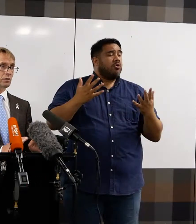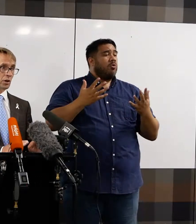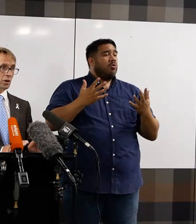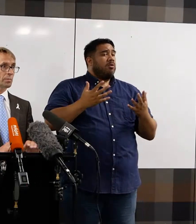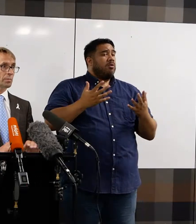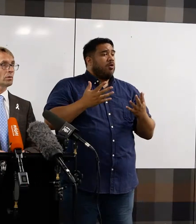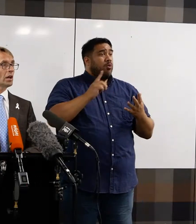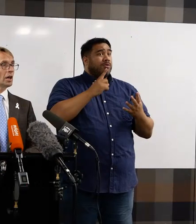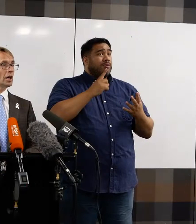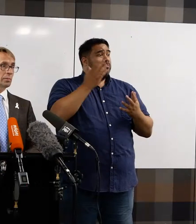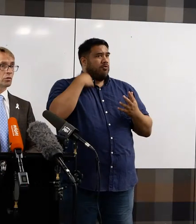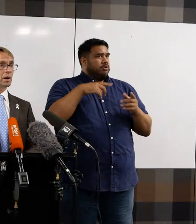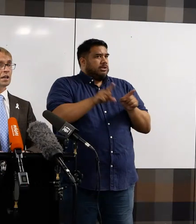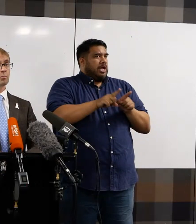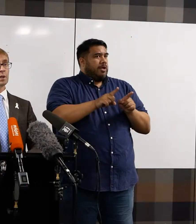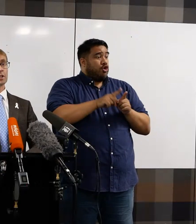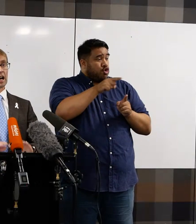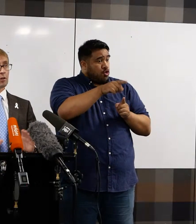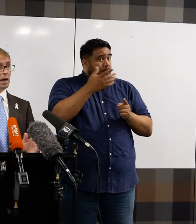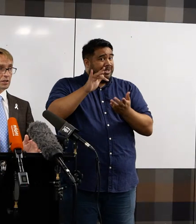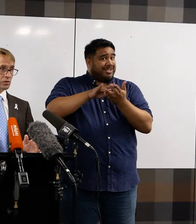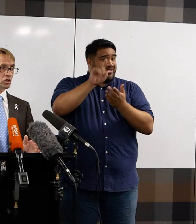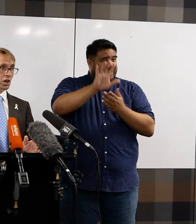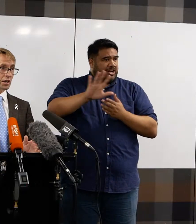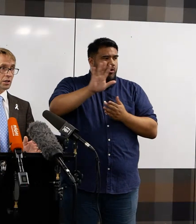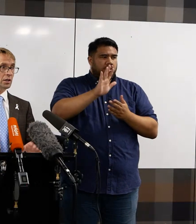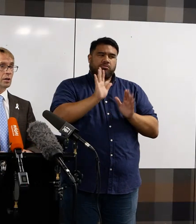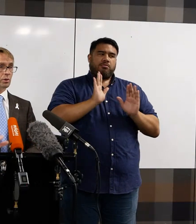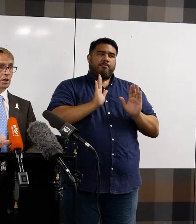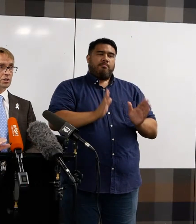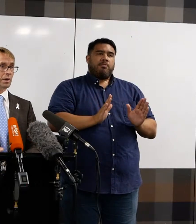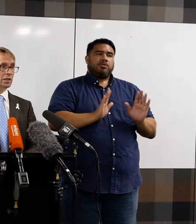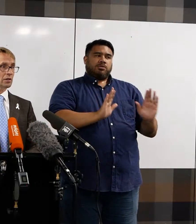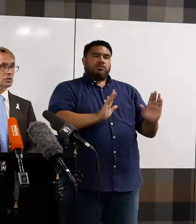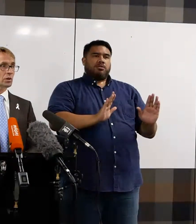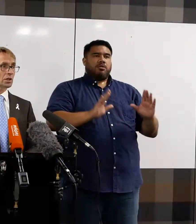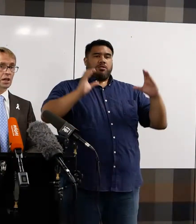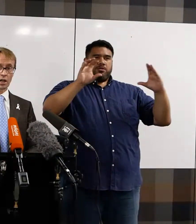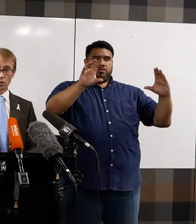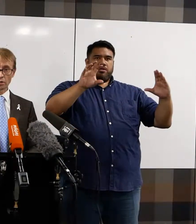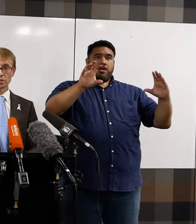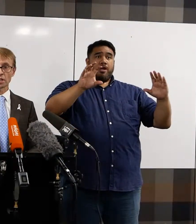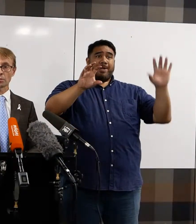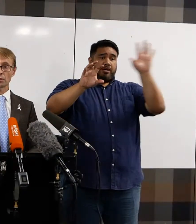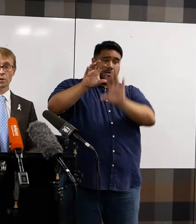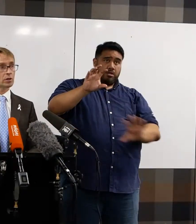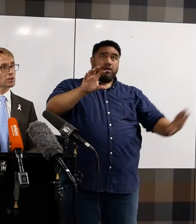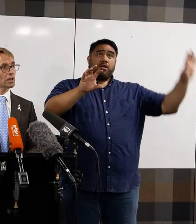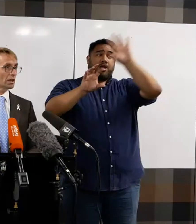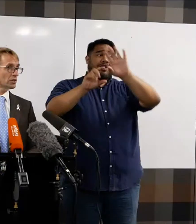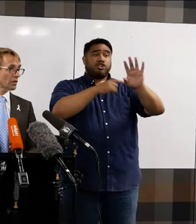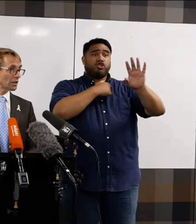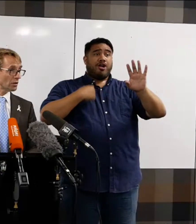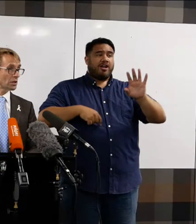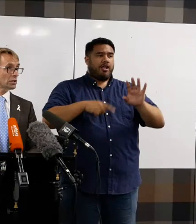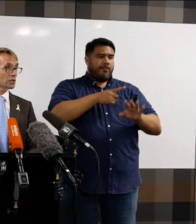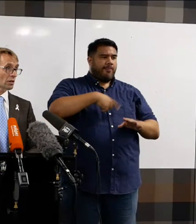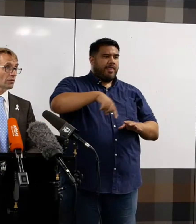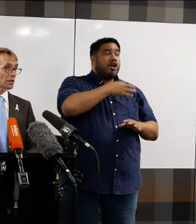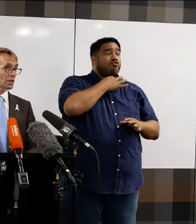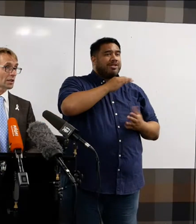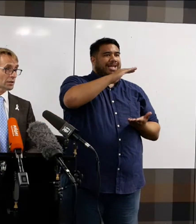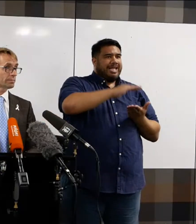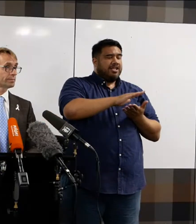stands for those people. People who may have been in other parts of China prior to Monday this week are not at the same level of risk, and so they don't